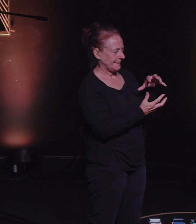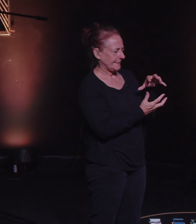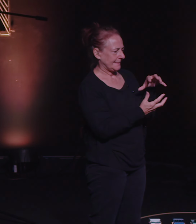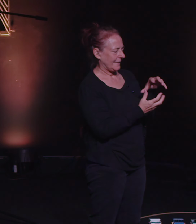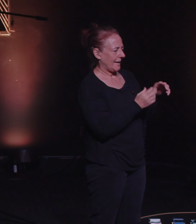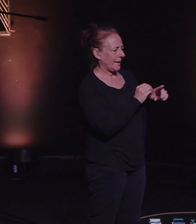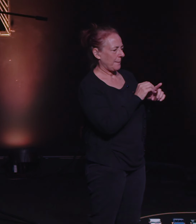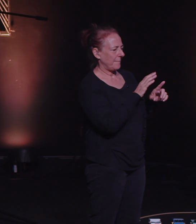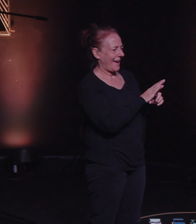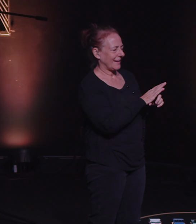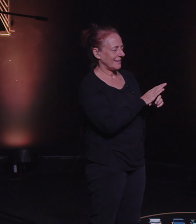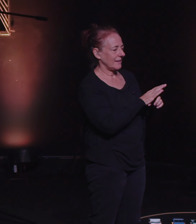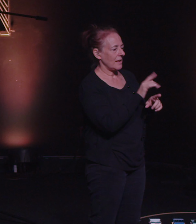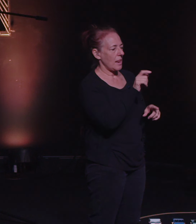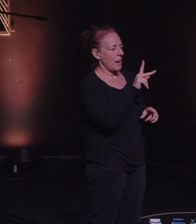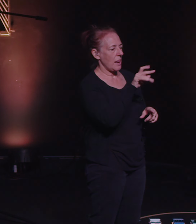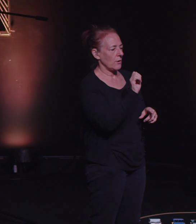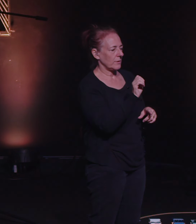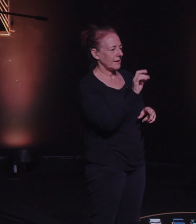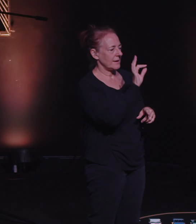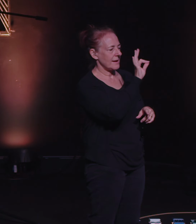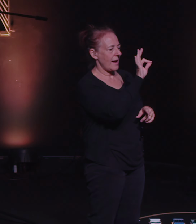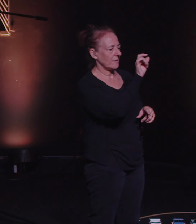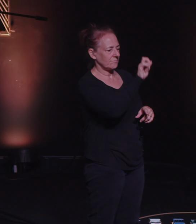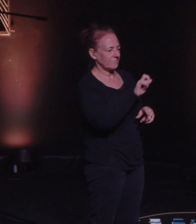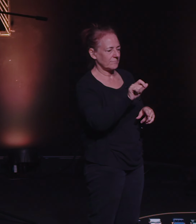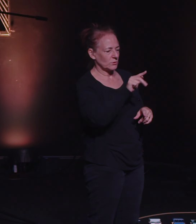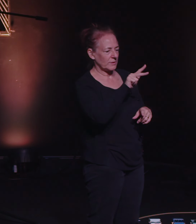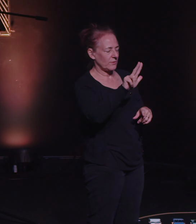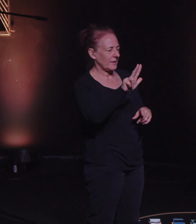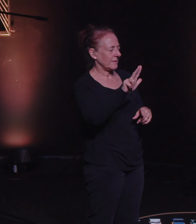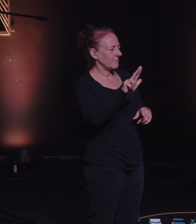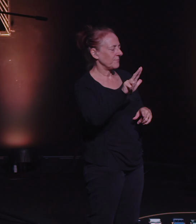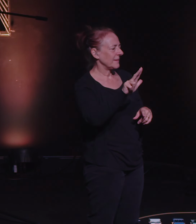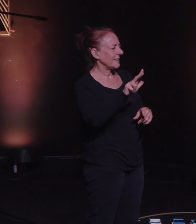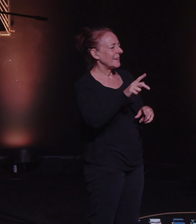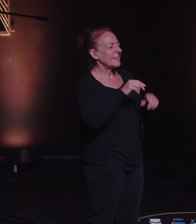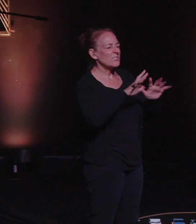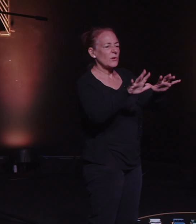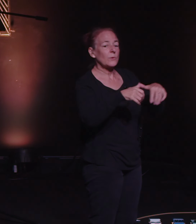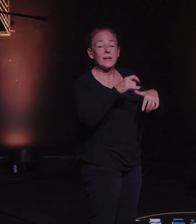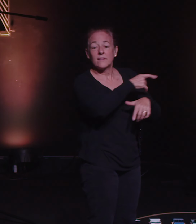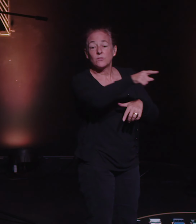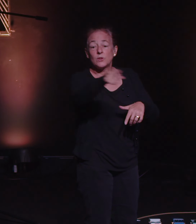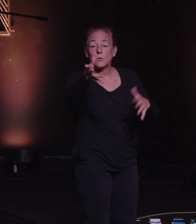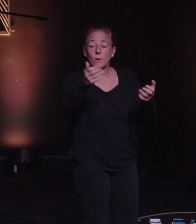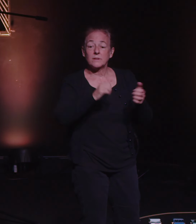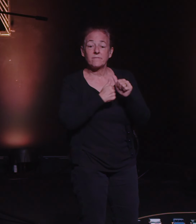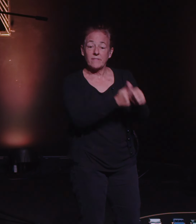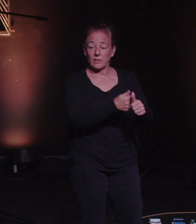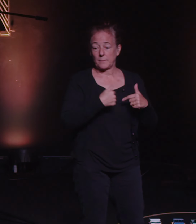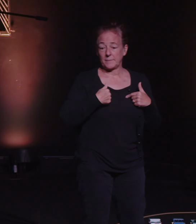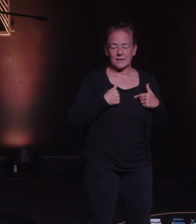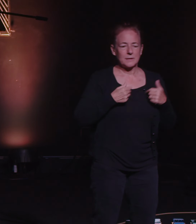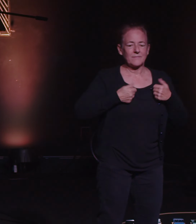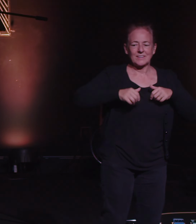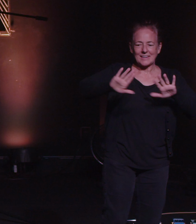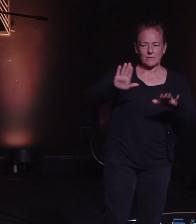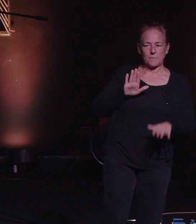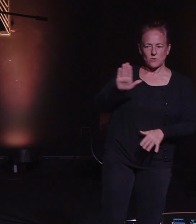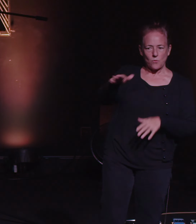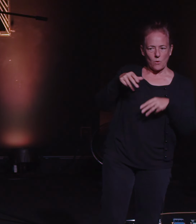and make an impact? Luke 9:23, this is what Jesus said. Then he said to the crowd, "If any of you wants to be my follower, you must give up your own